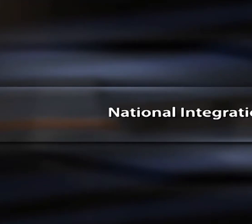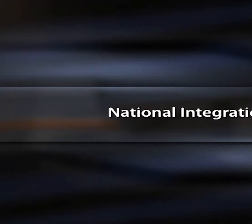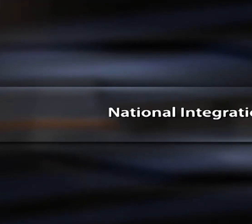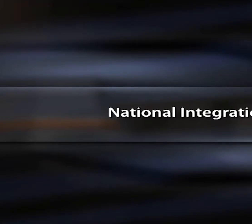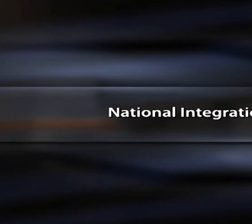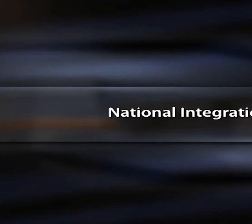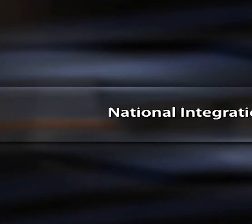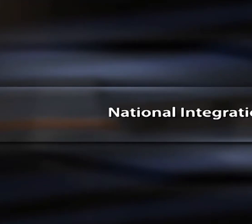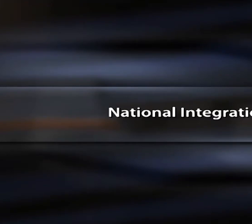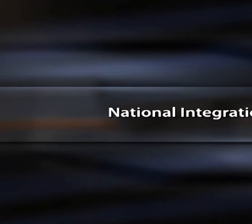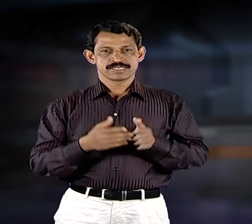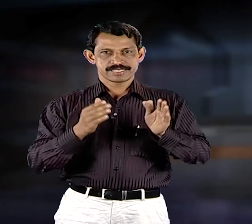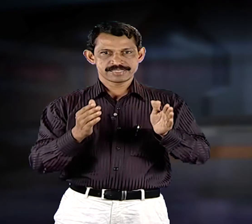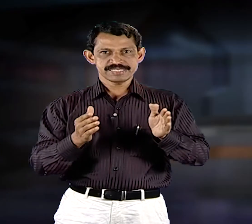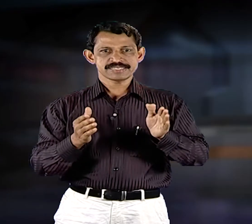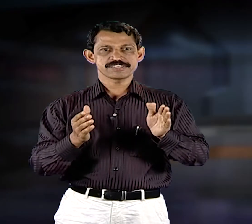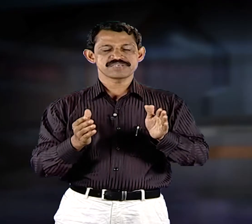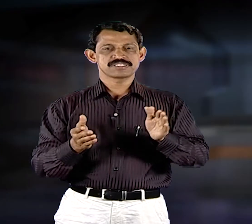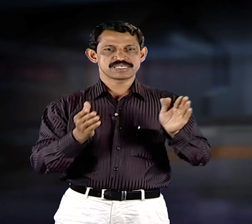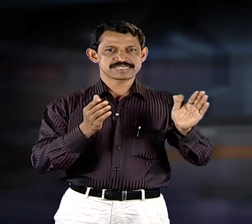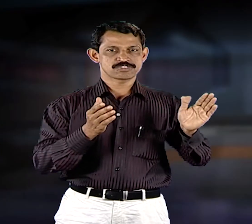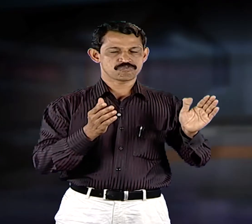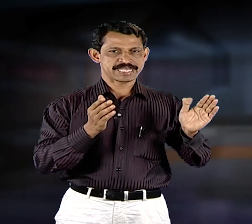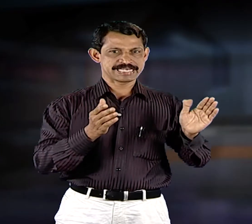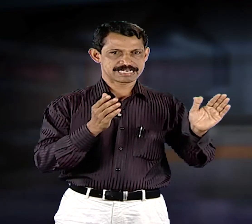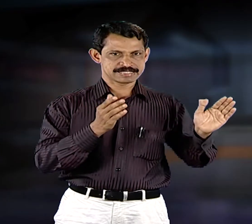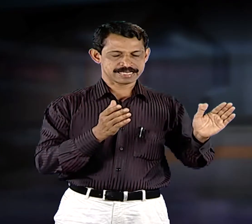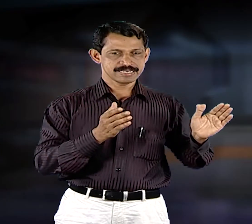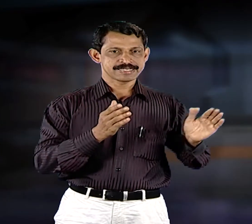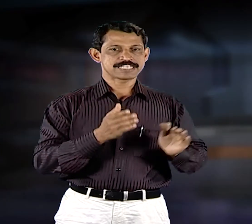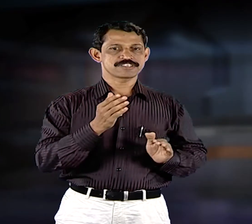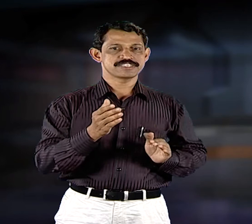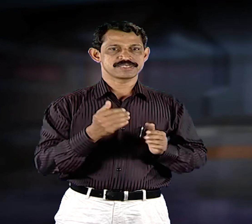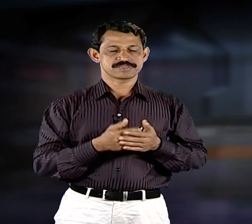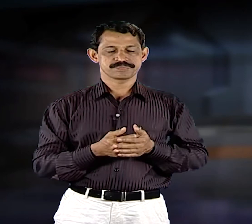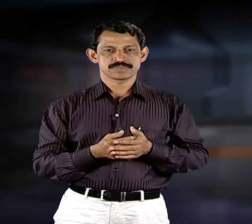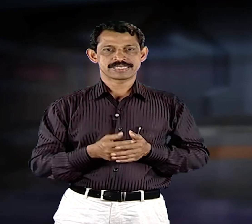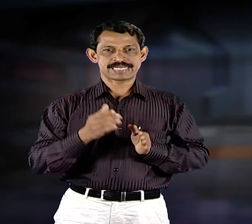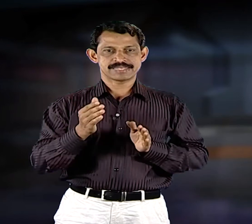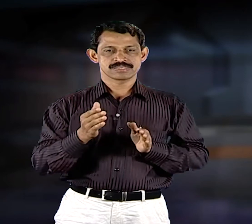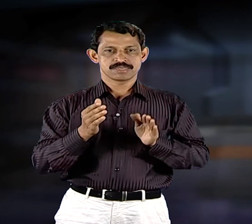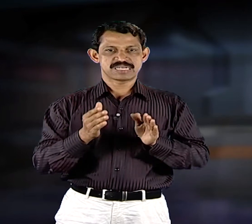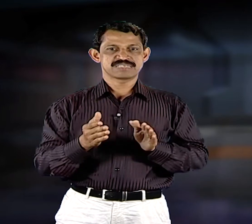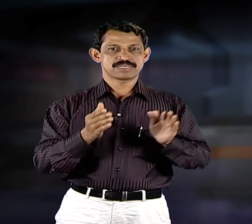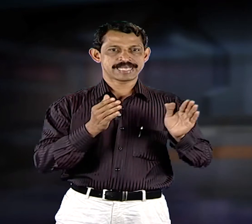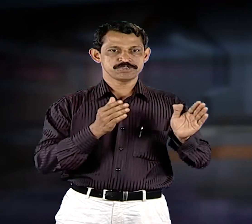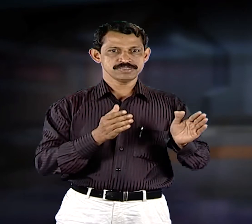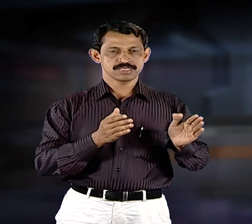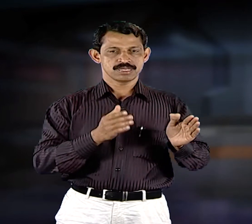National integration. India is a country with citizens of varied religion and traditions. It has multiple languages,